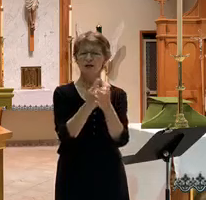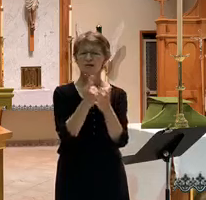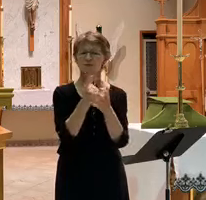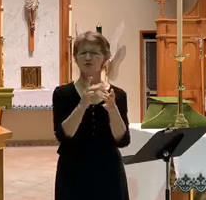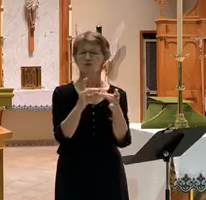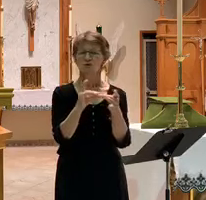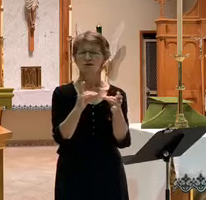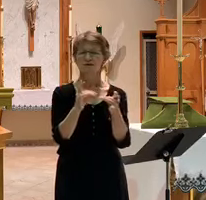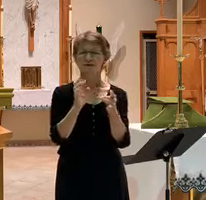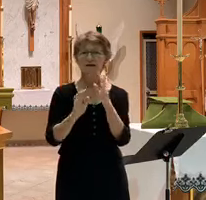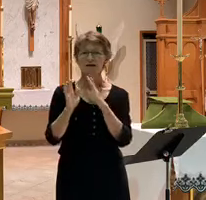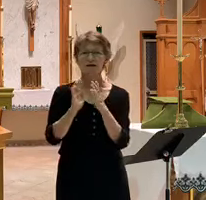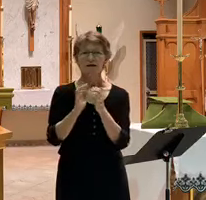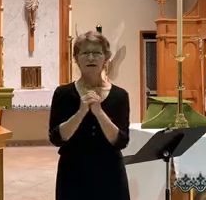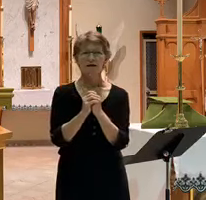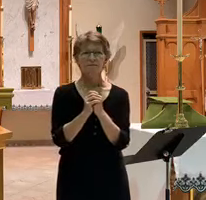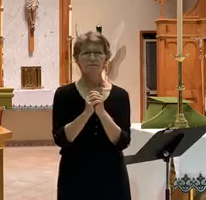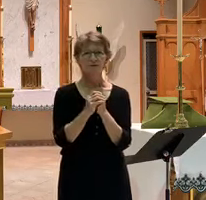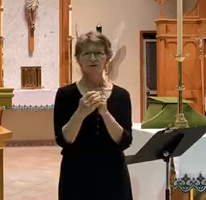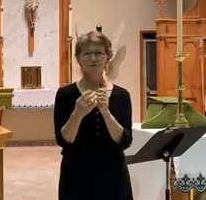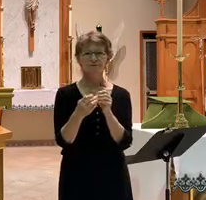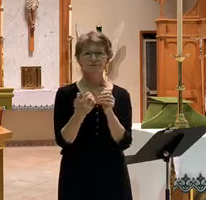it stories of great reversal.